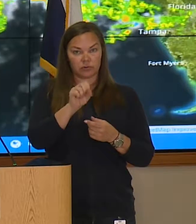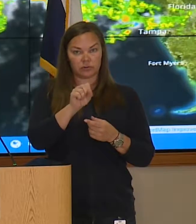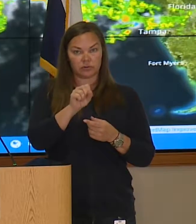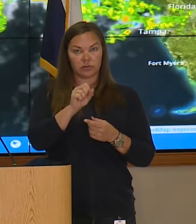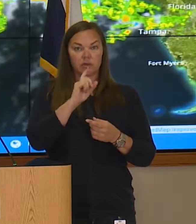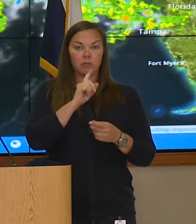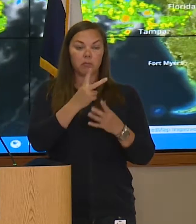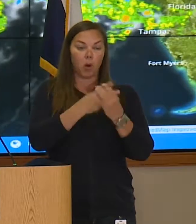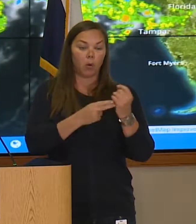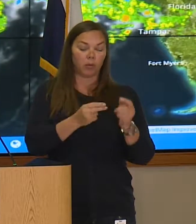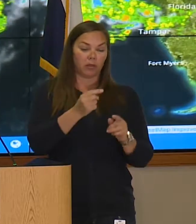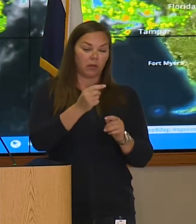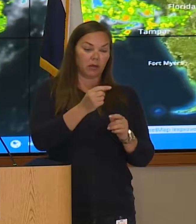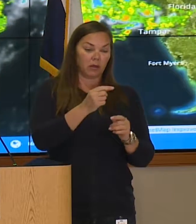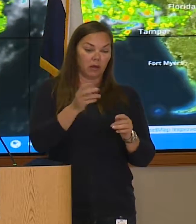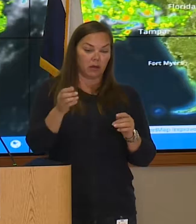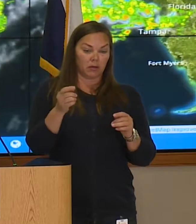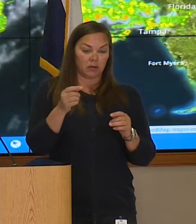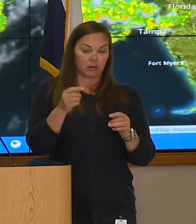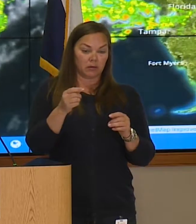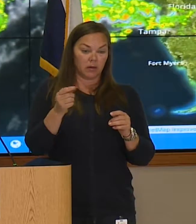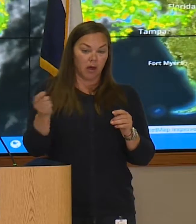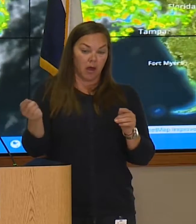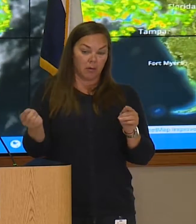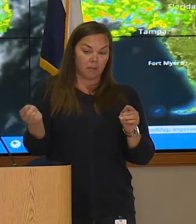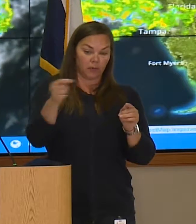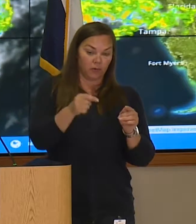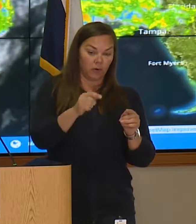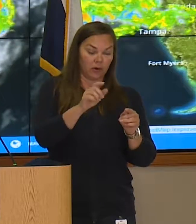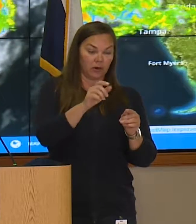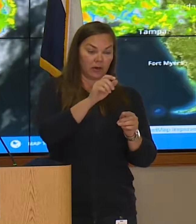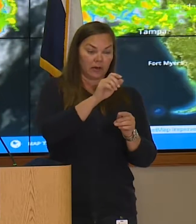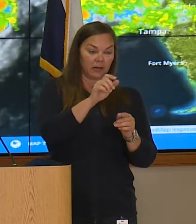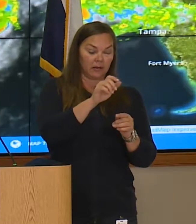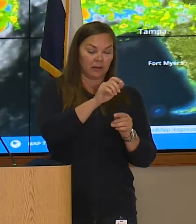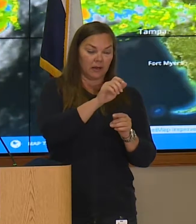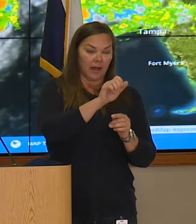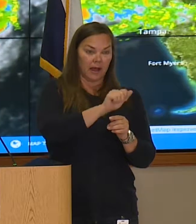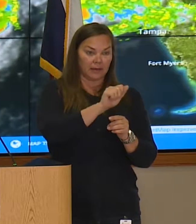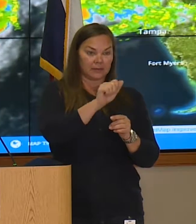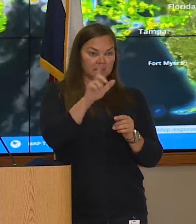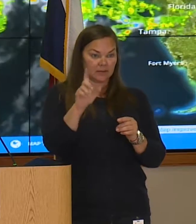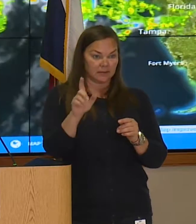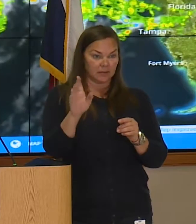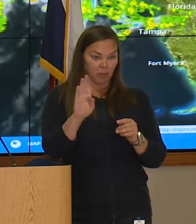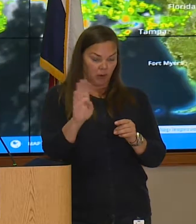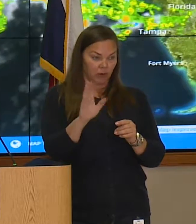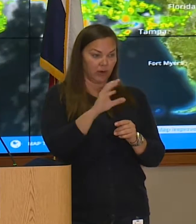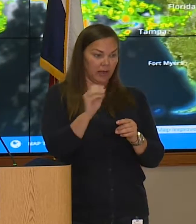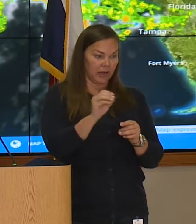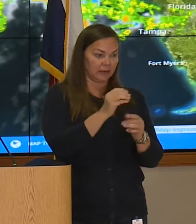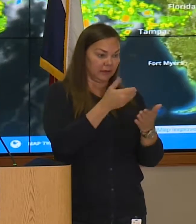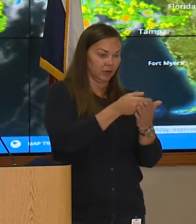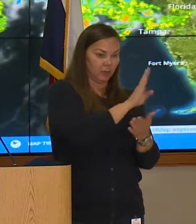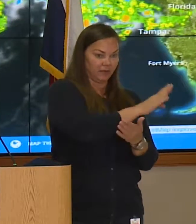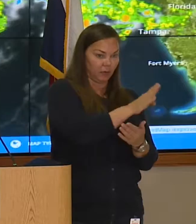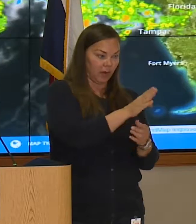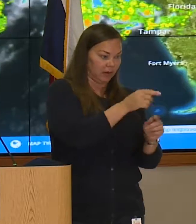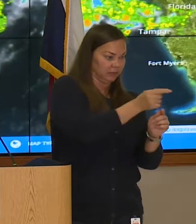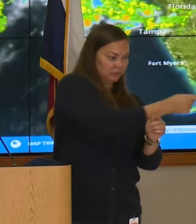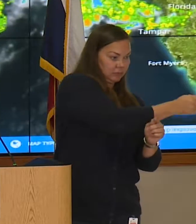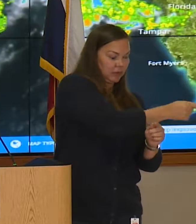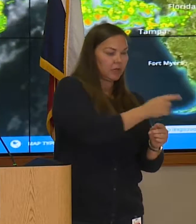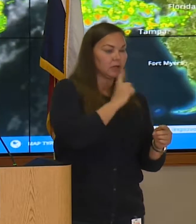reservoirs, both upstream of Addicks and Barker and downstream along Buffalo Bayou, are asked to be vigilant because the water in the